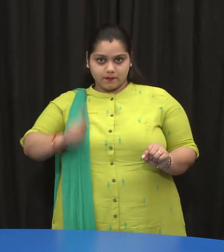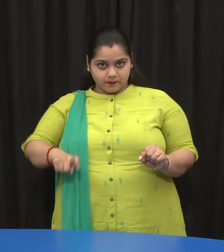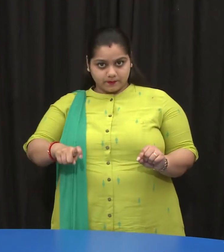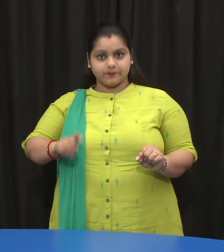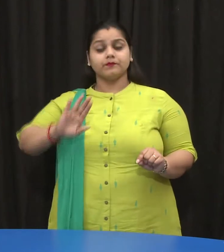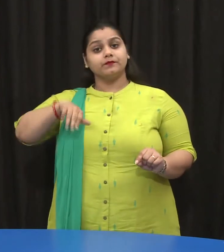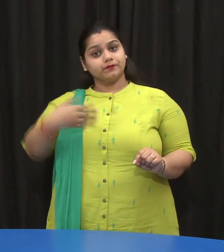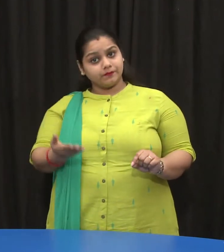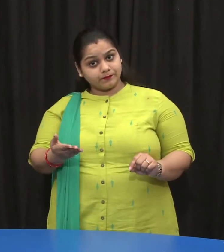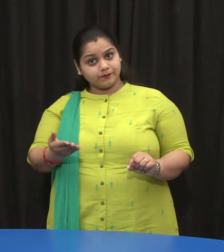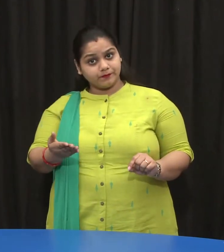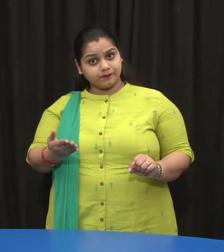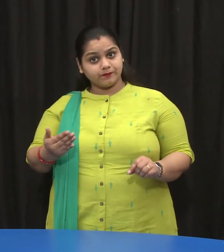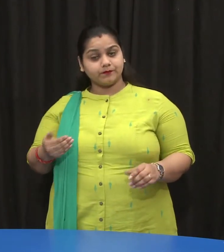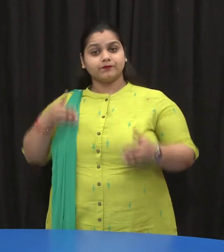then go to All Program